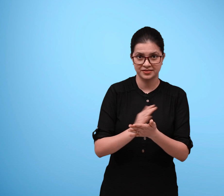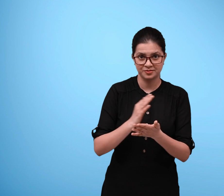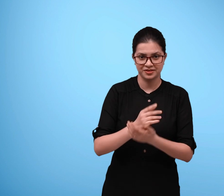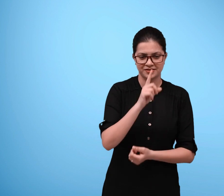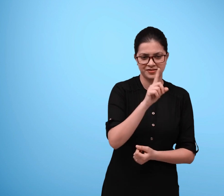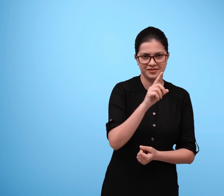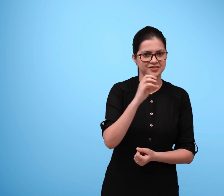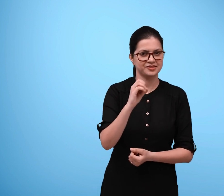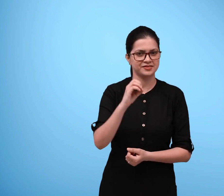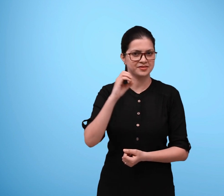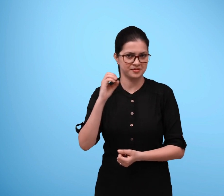Page 100.